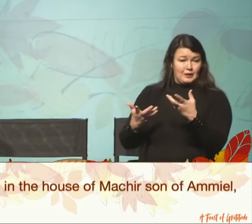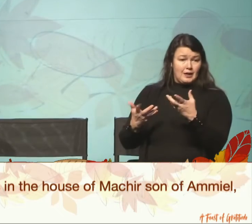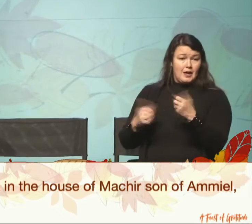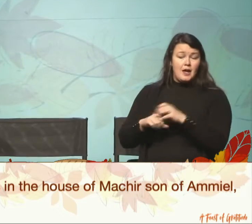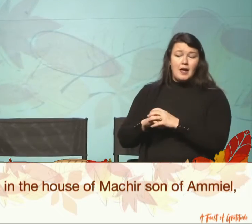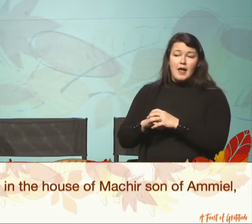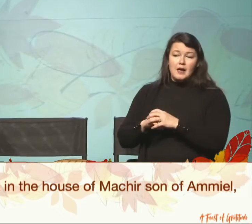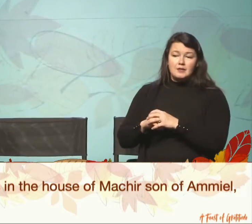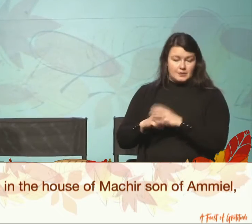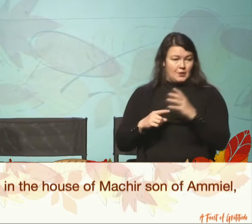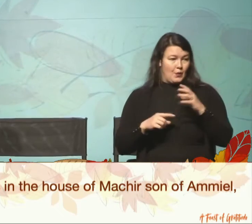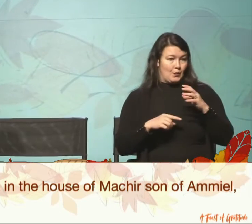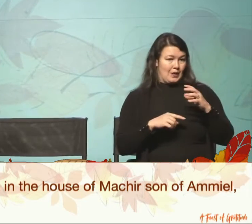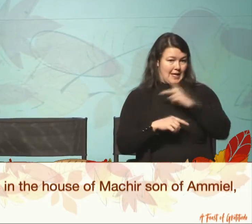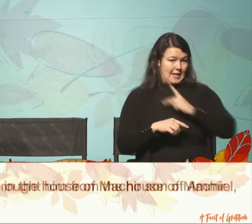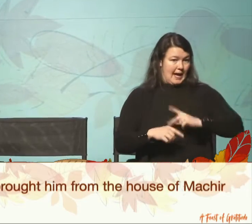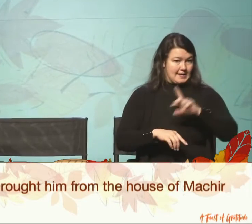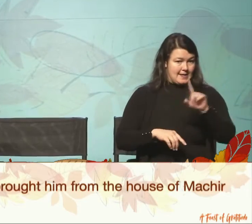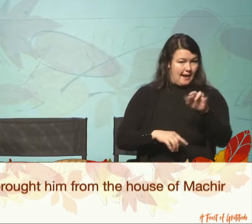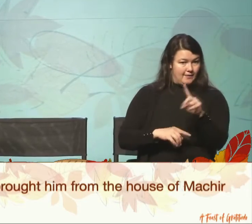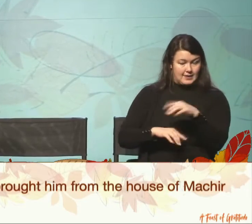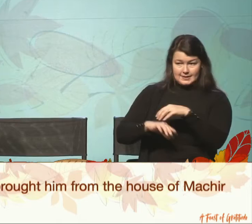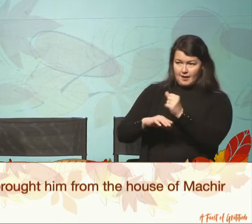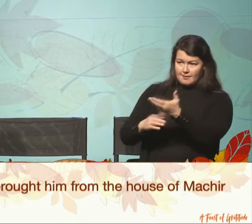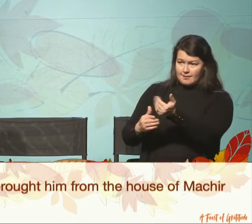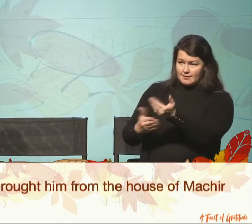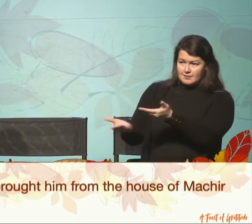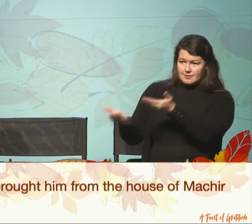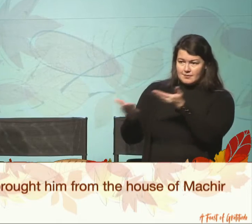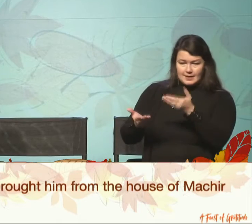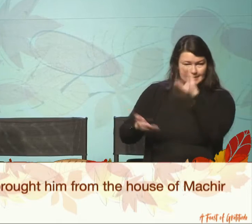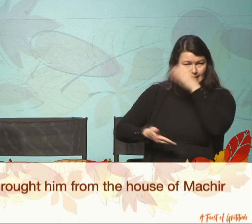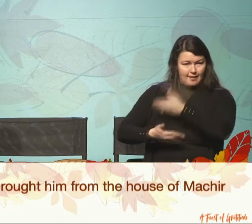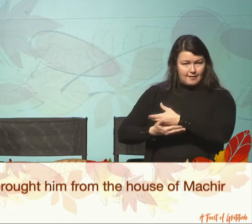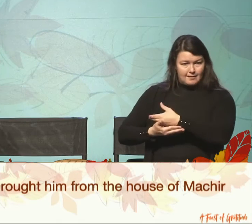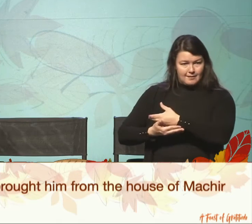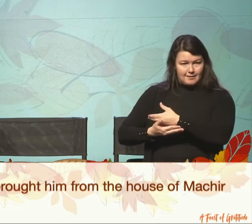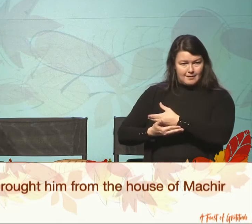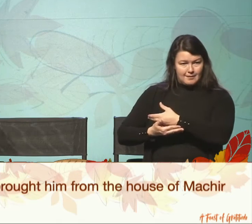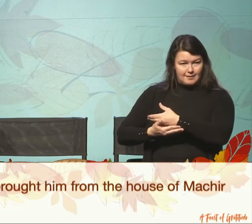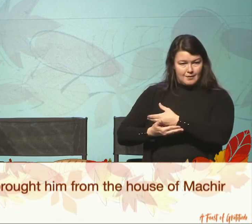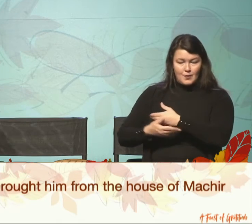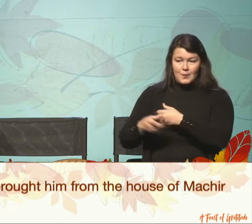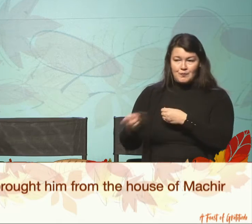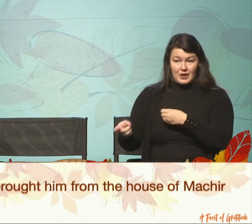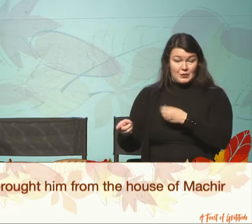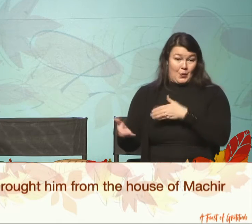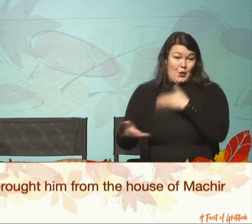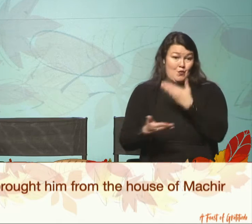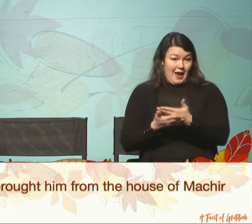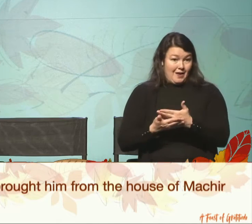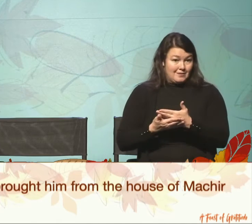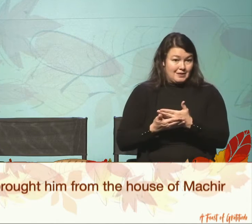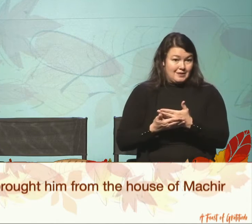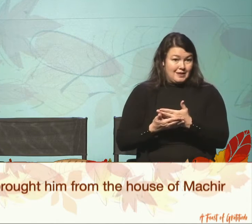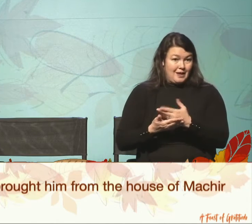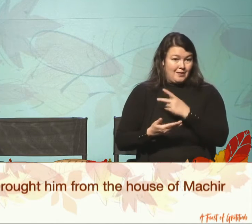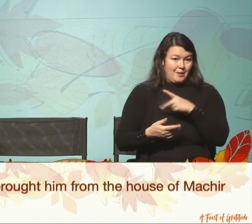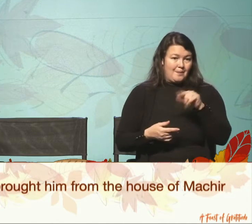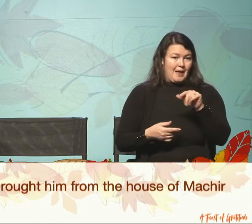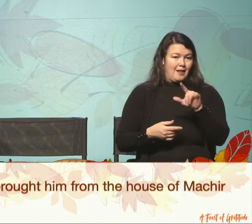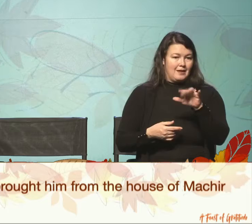King David sent, and he brought him from there to the palace. And the son's name